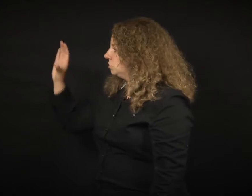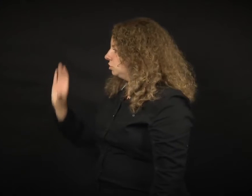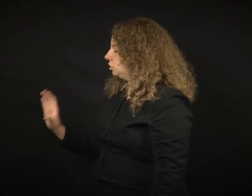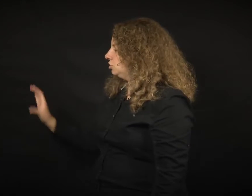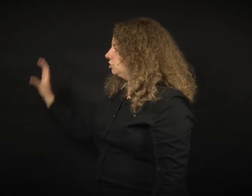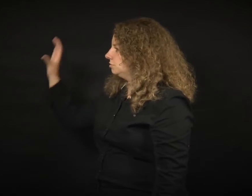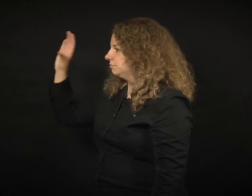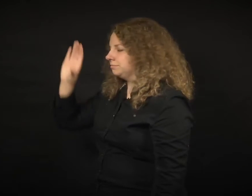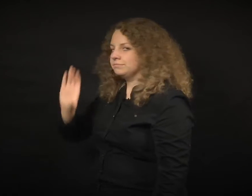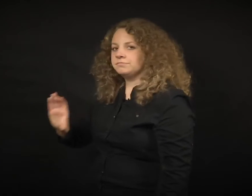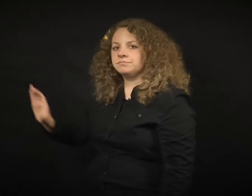Search.